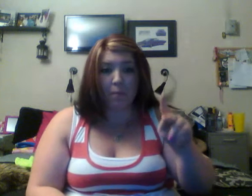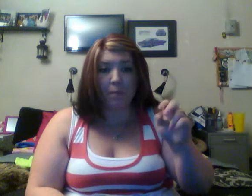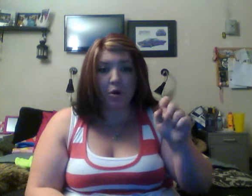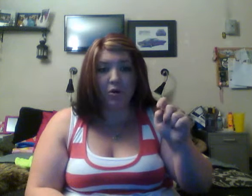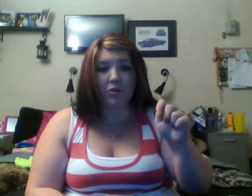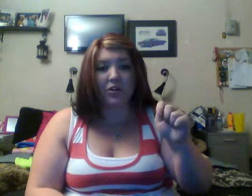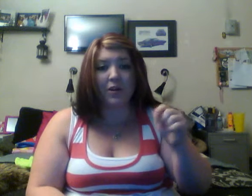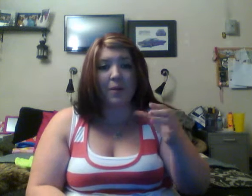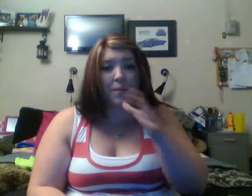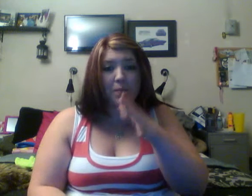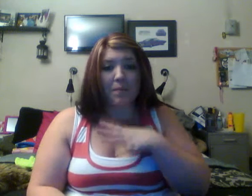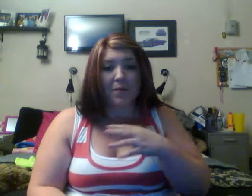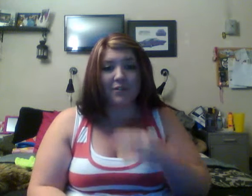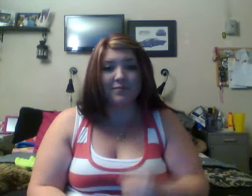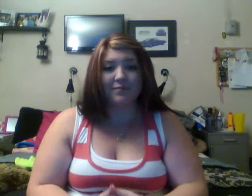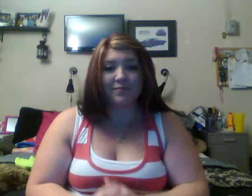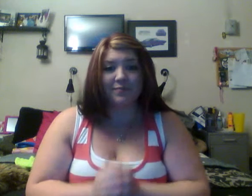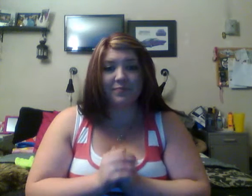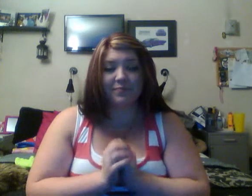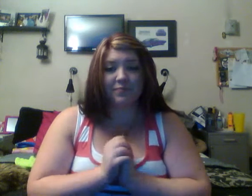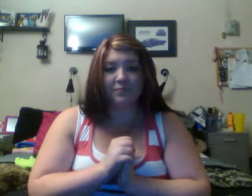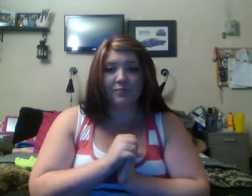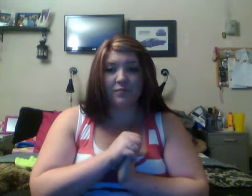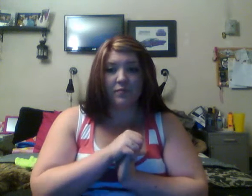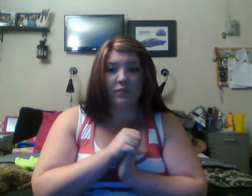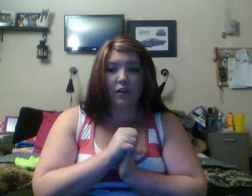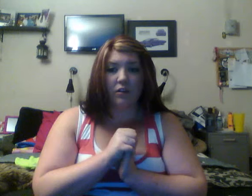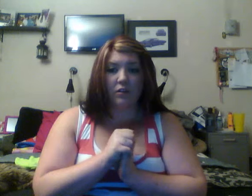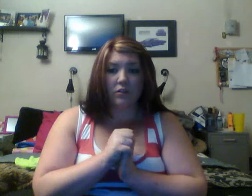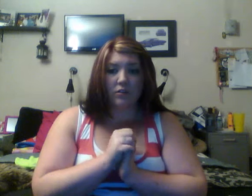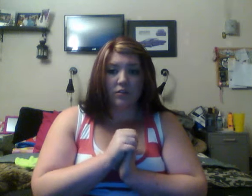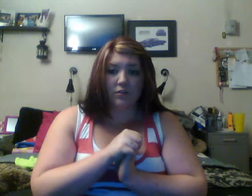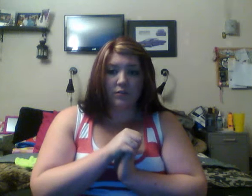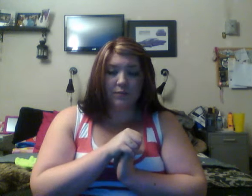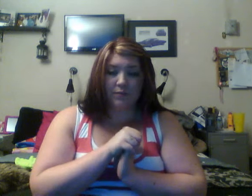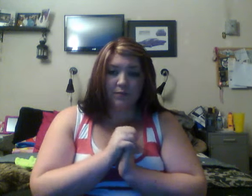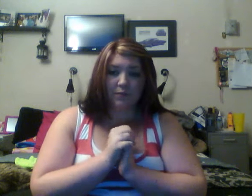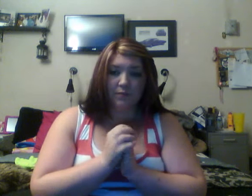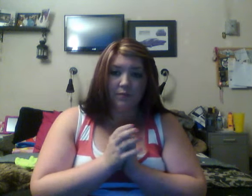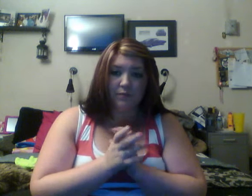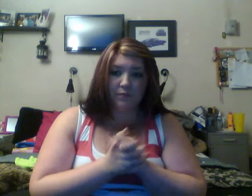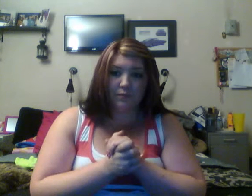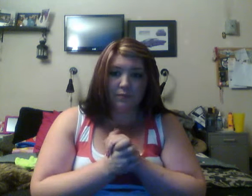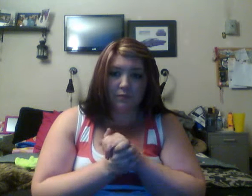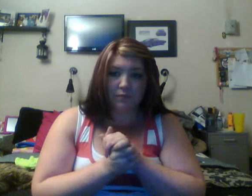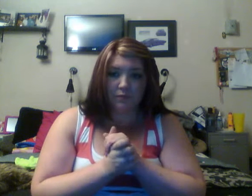but the important thing is, in terms of rural England, these were still medieval towns. They hadn't moved into, quote, the